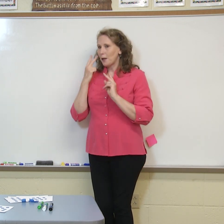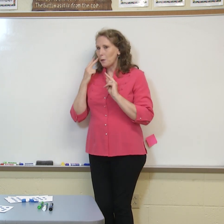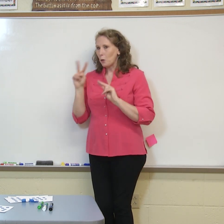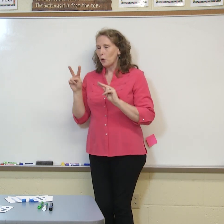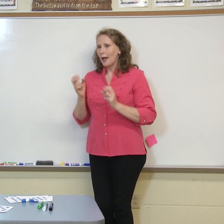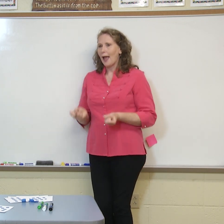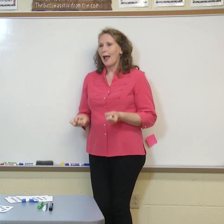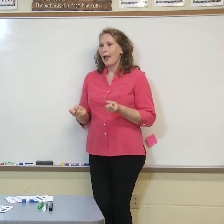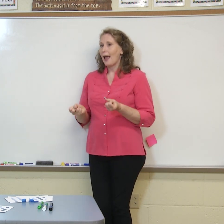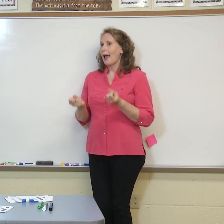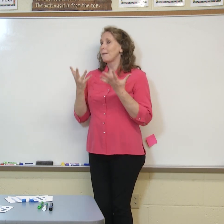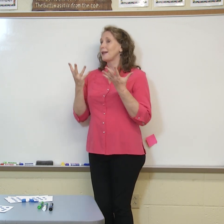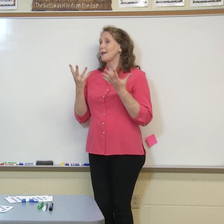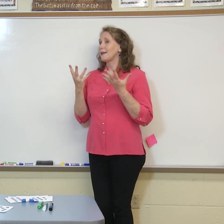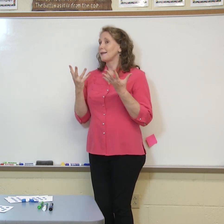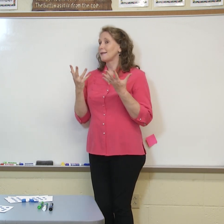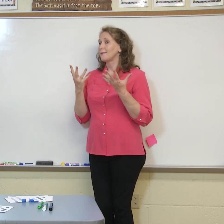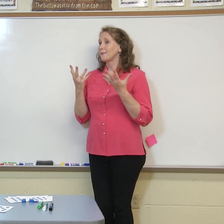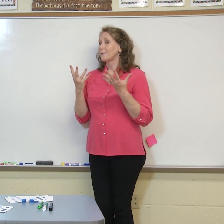look. Ready?